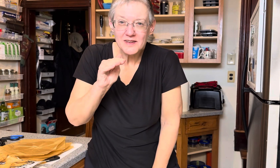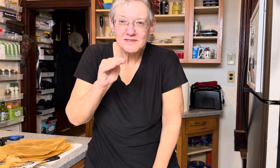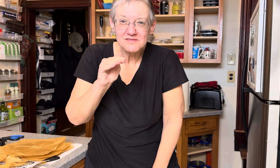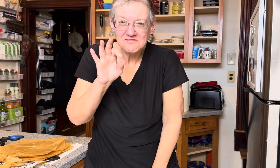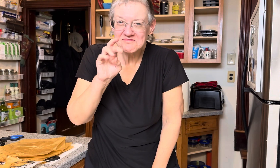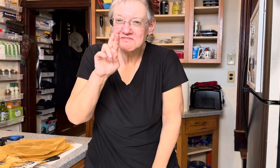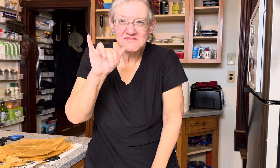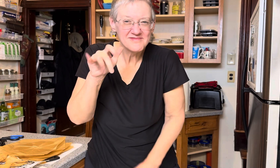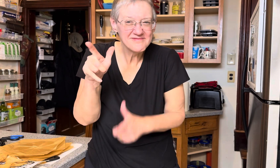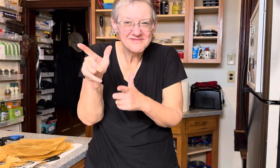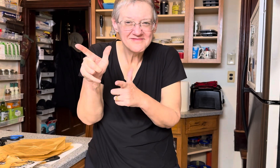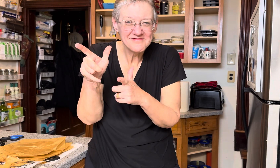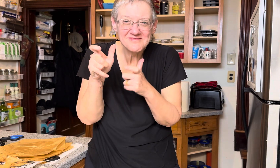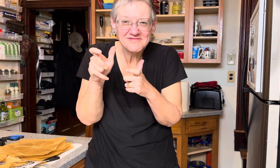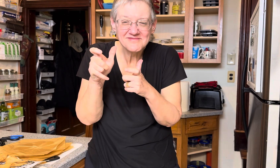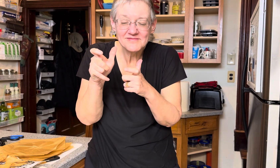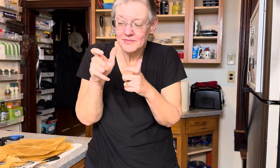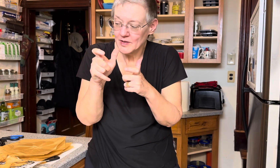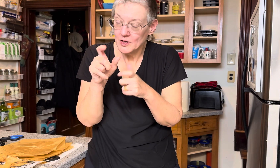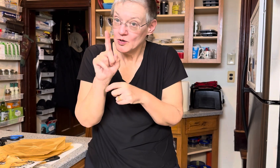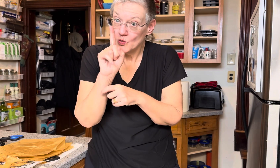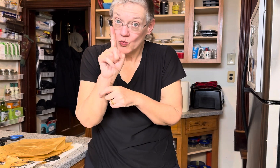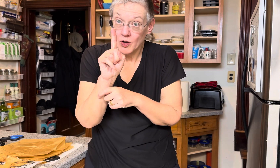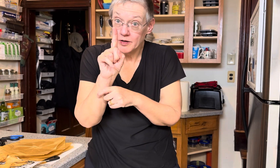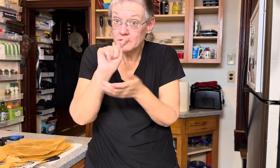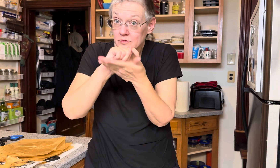wasn't too bad. They fry really quickly.